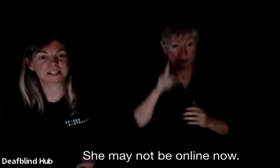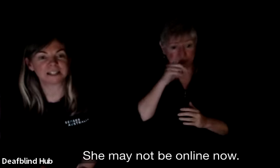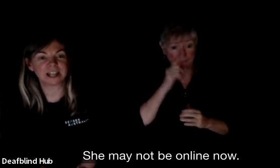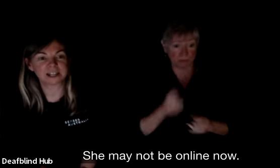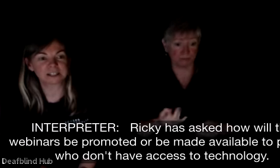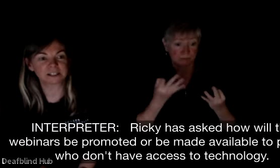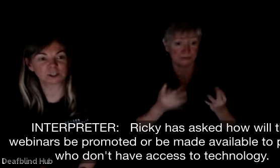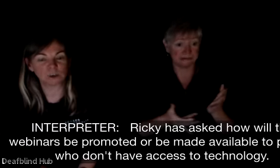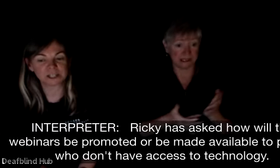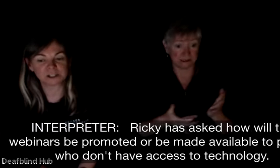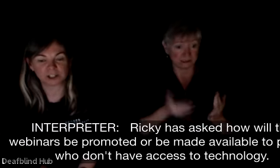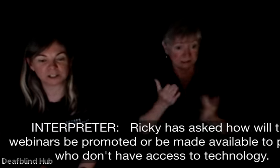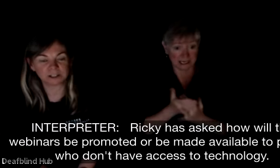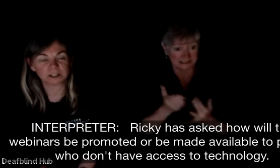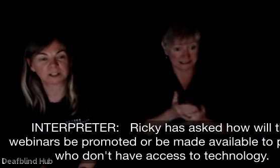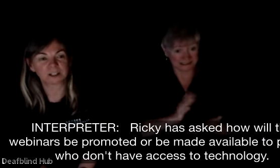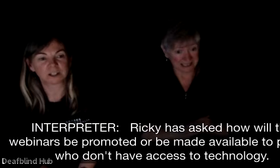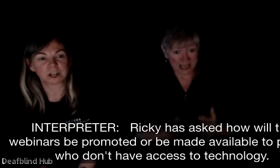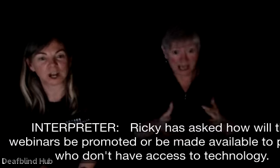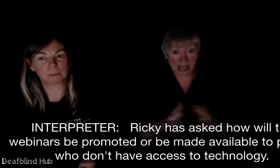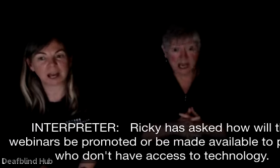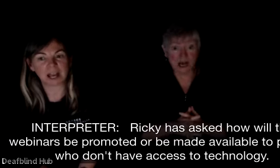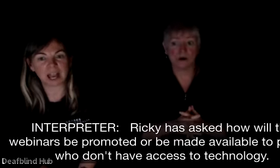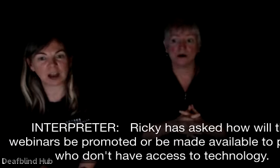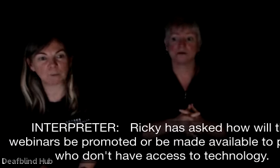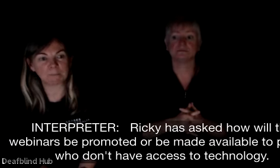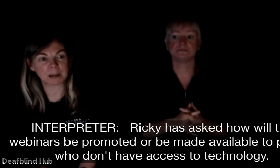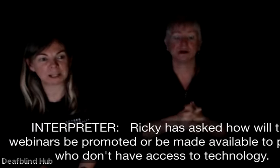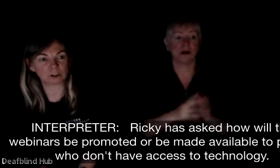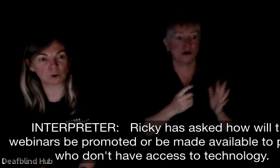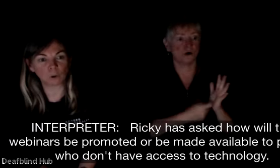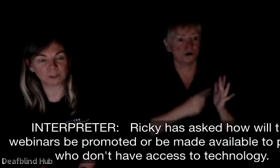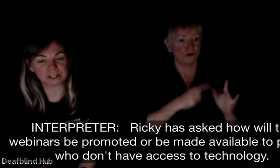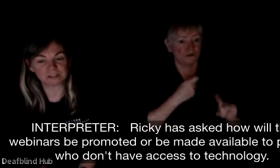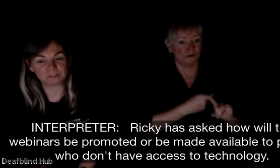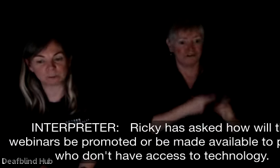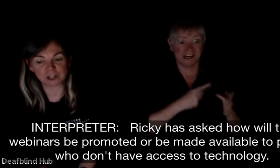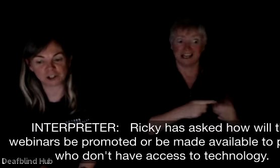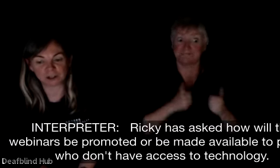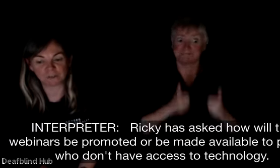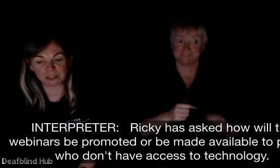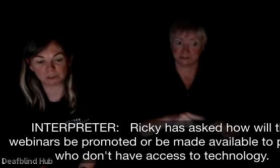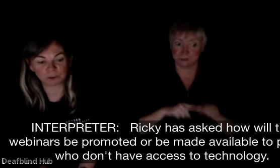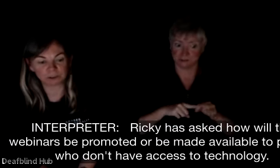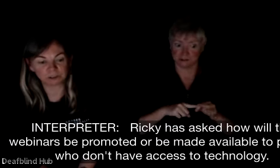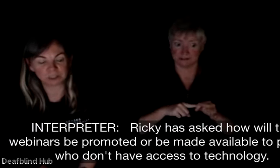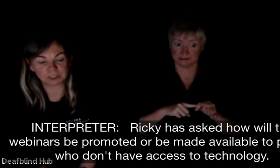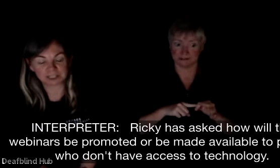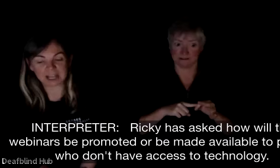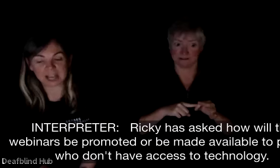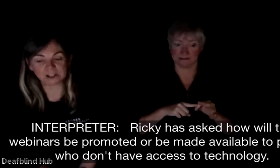Ricky, that's an excellent question about how we make all of the information